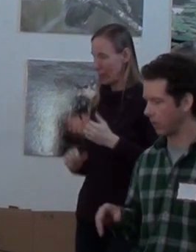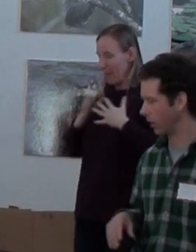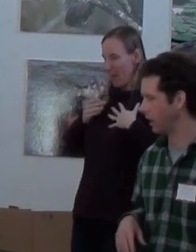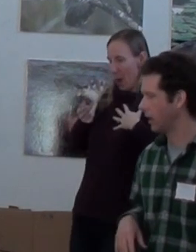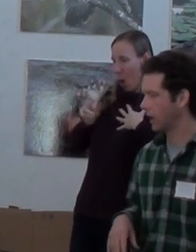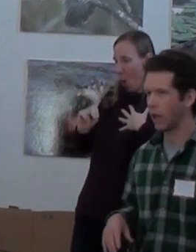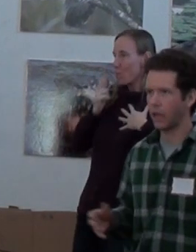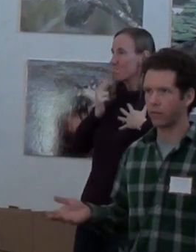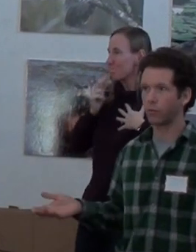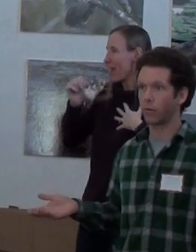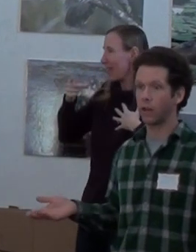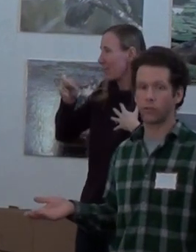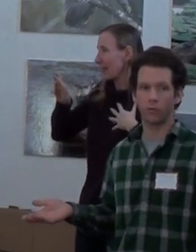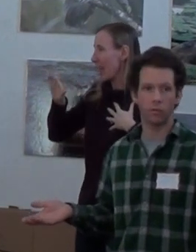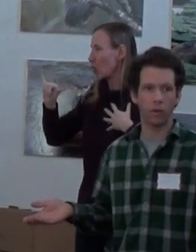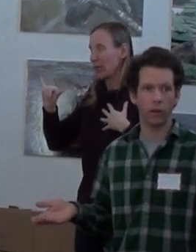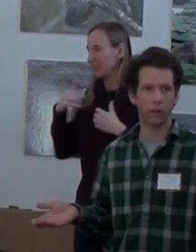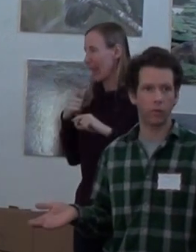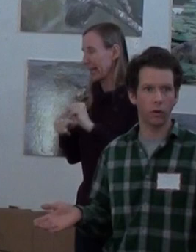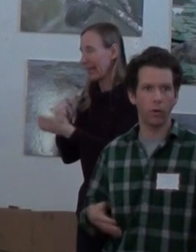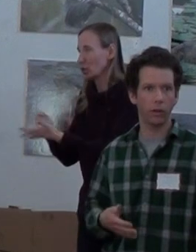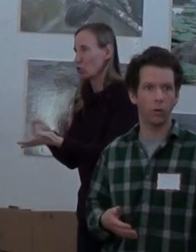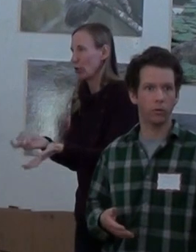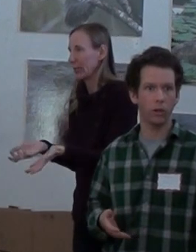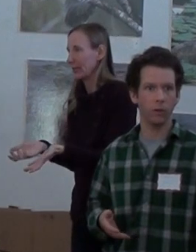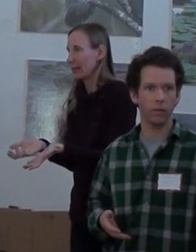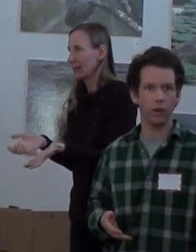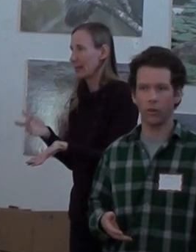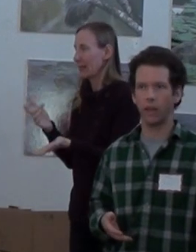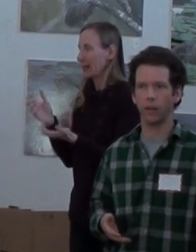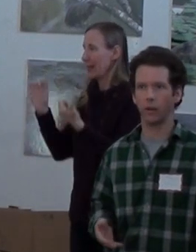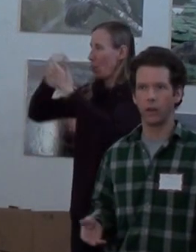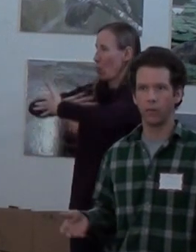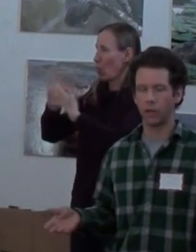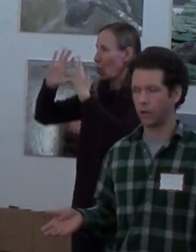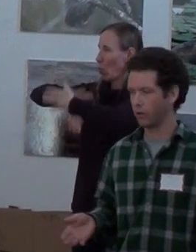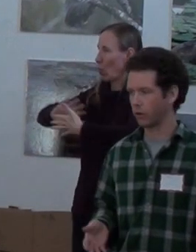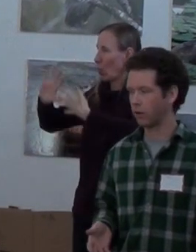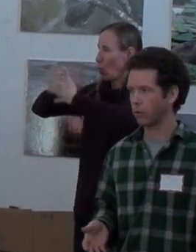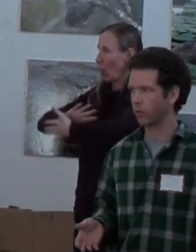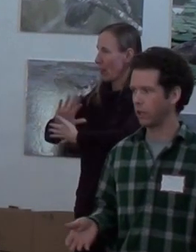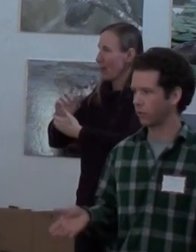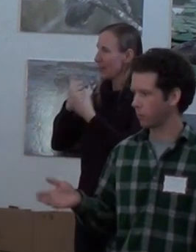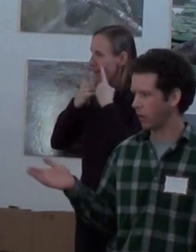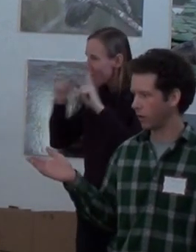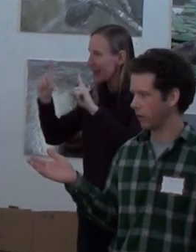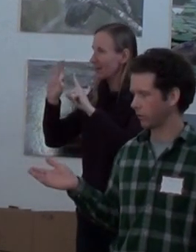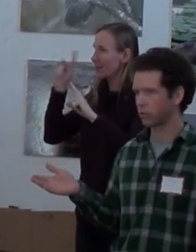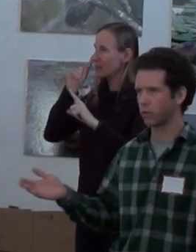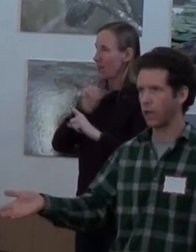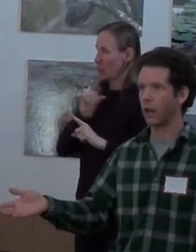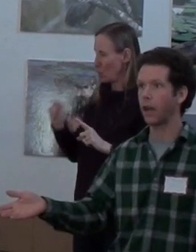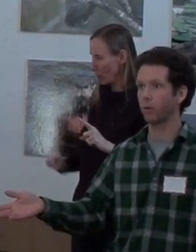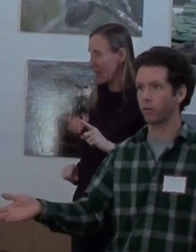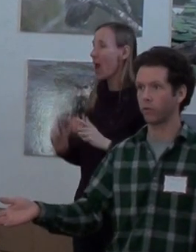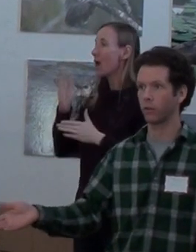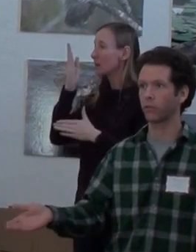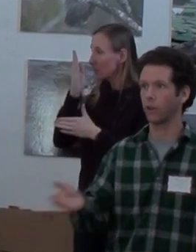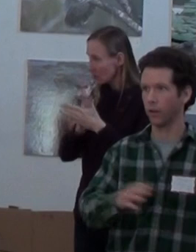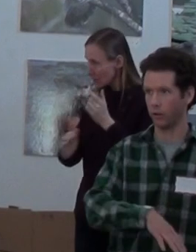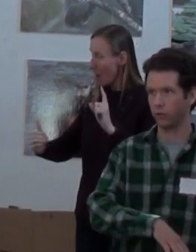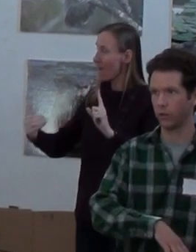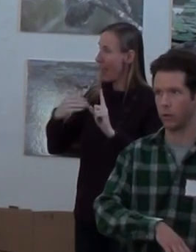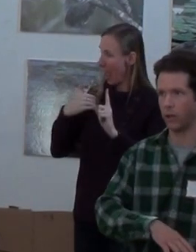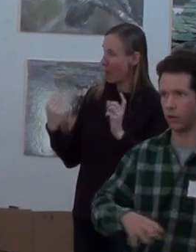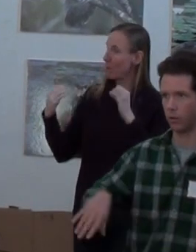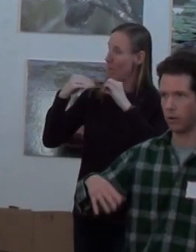little apiary, I just felt like foregoing the whole treatment thing altogether because I was seeing some colonies truly had higher resistance